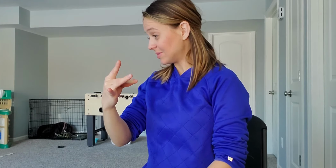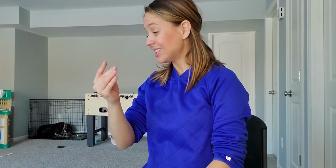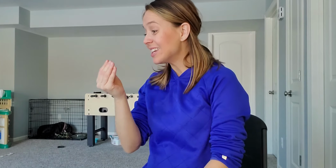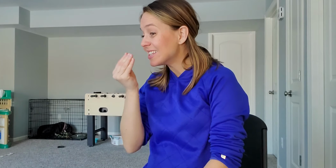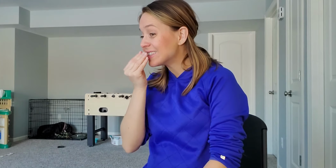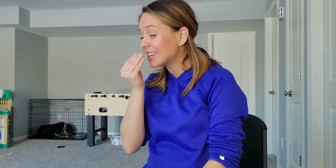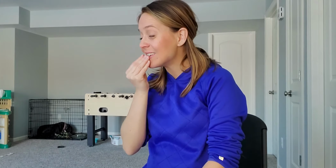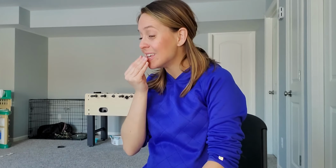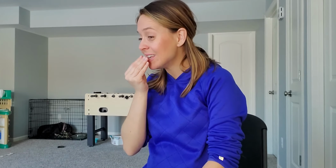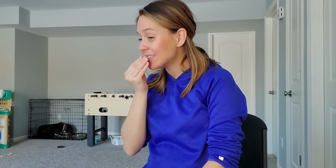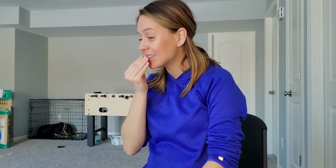to eat